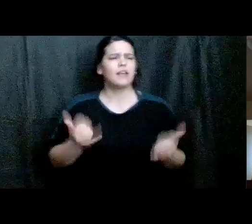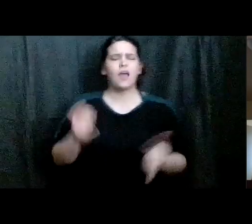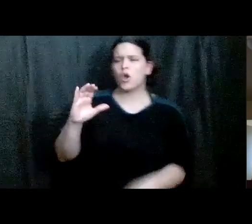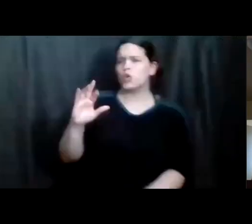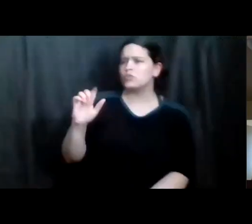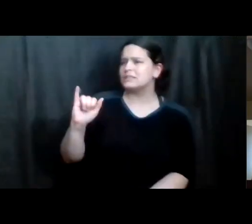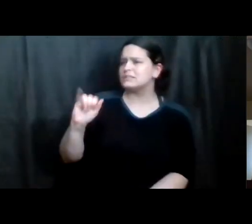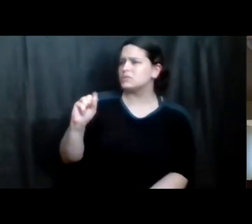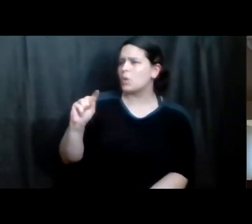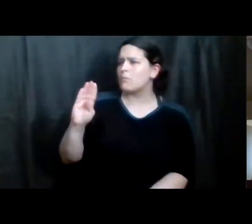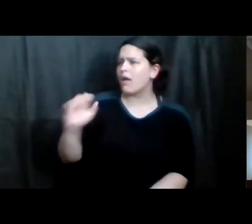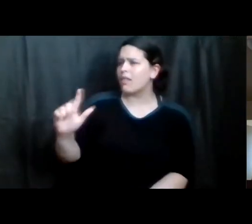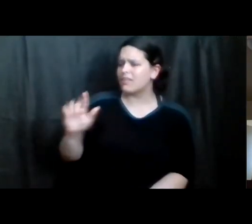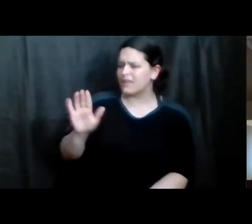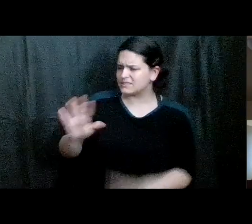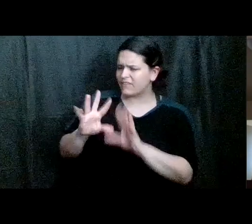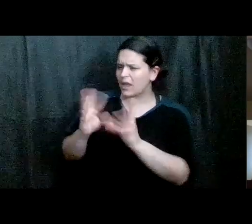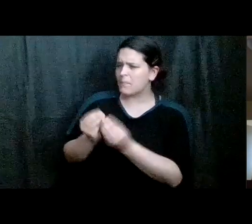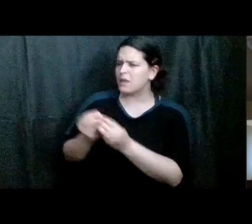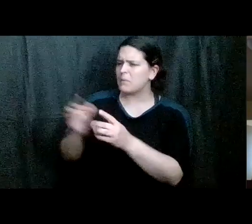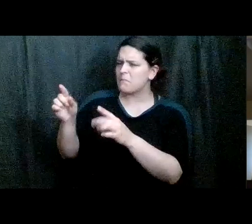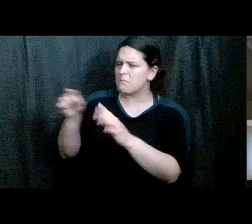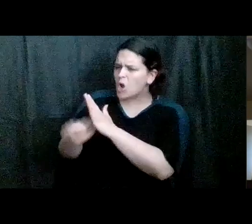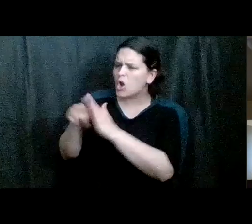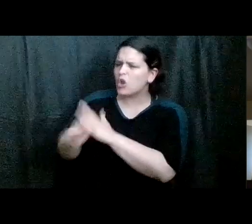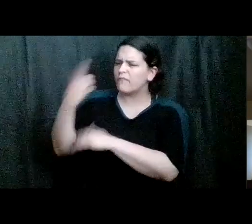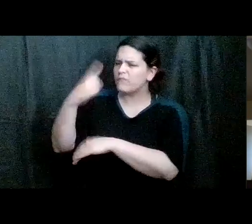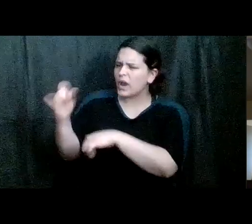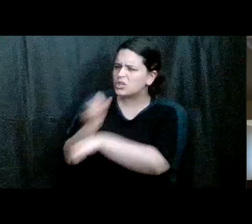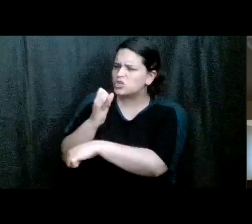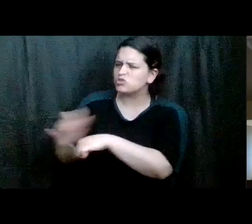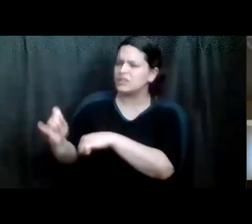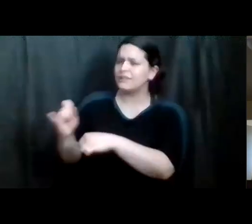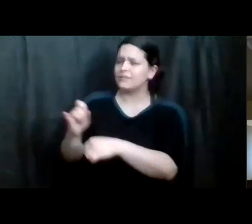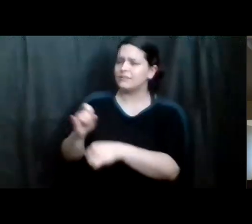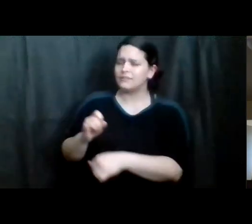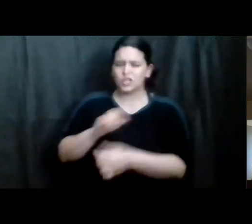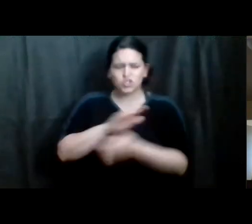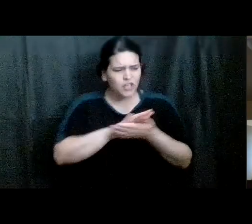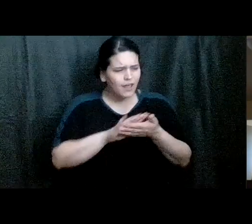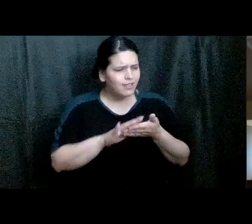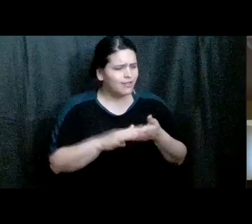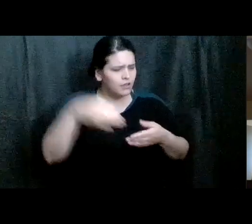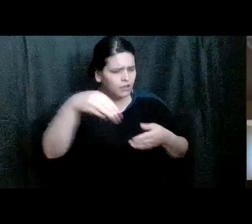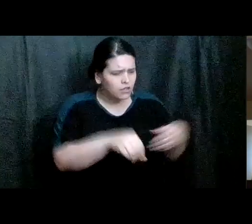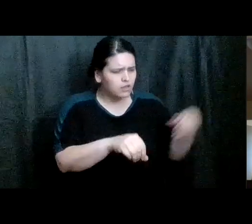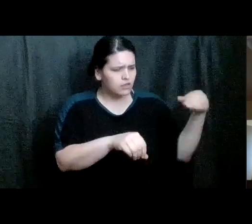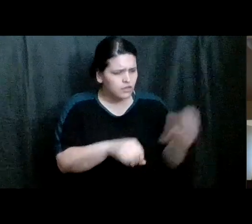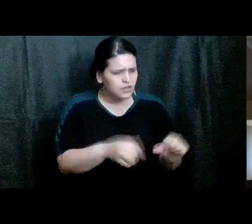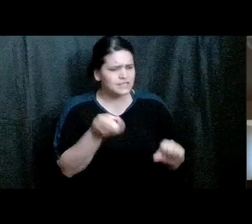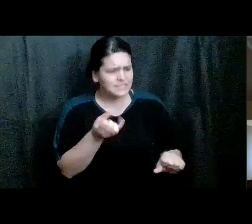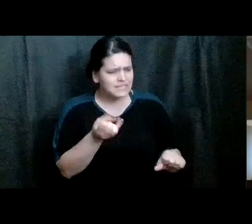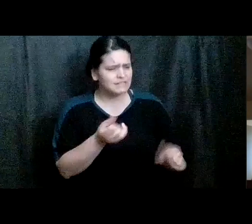was murdered for industry, gently buries sacred seeds. And I think about Edson's words and stories from his